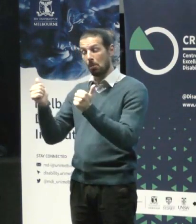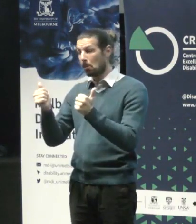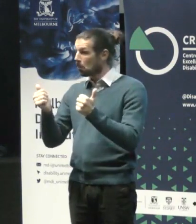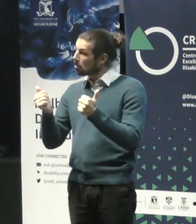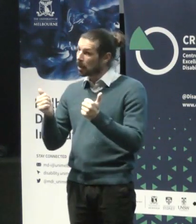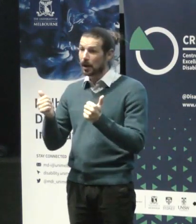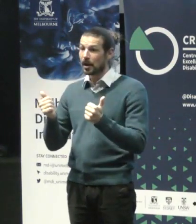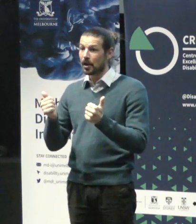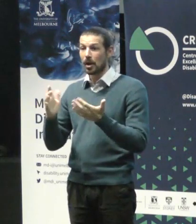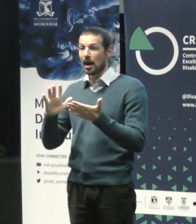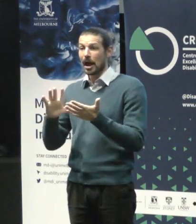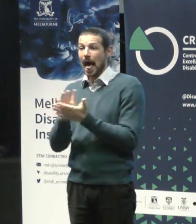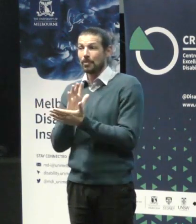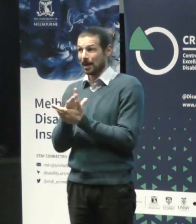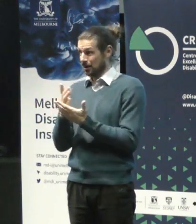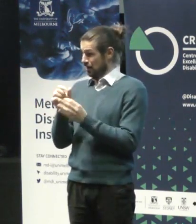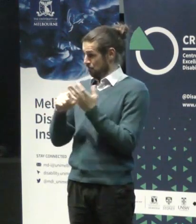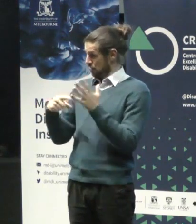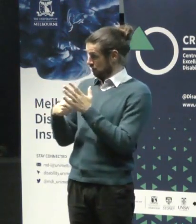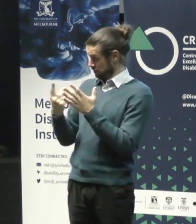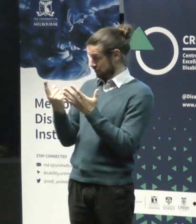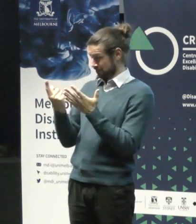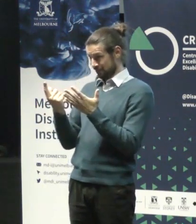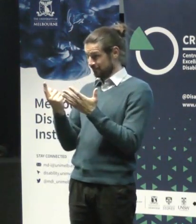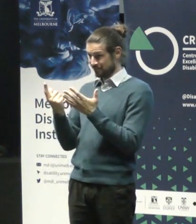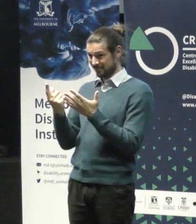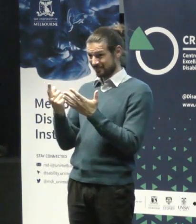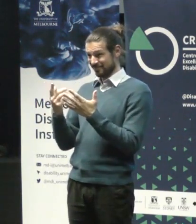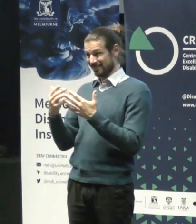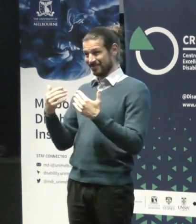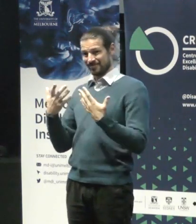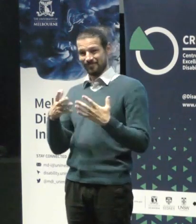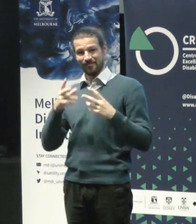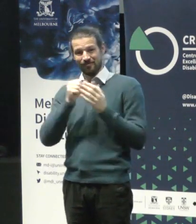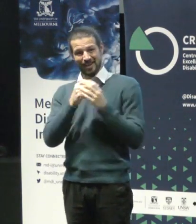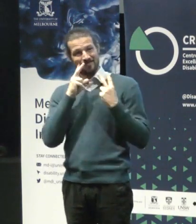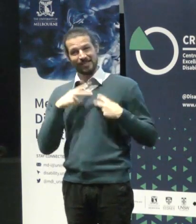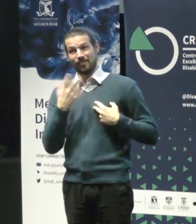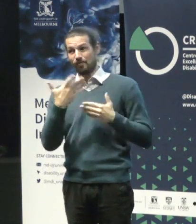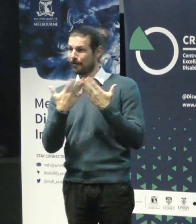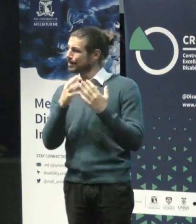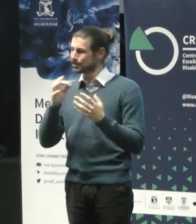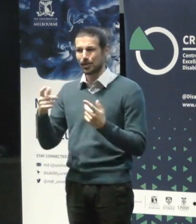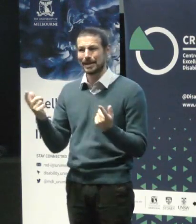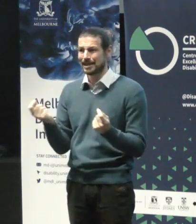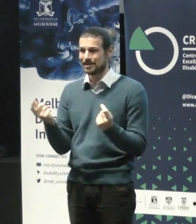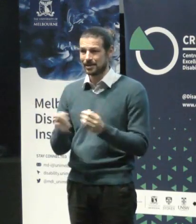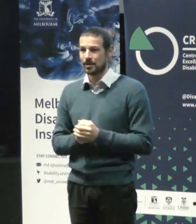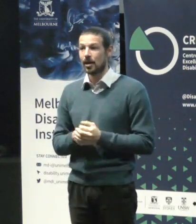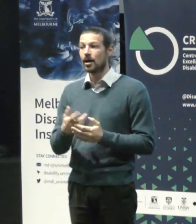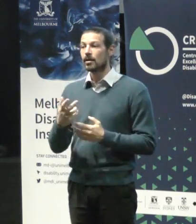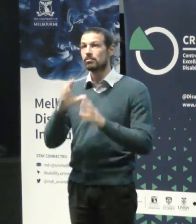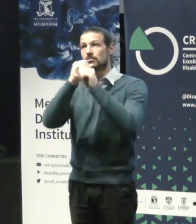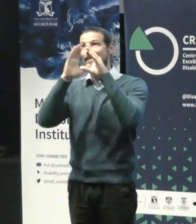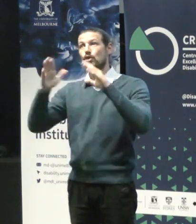of my idiosyncrasies. But it's not easy to have even a friend staying for 5 days. Think about your mother coming to stay with